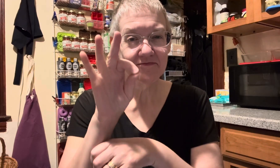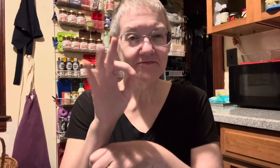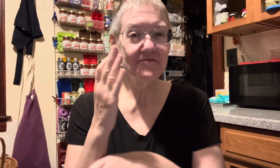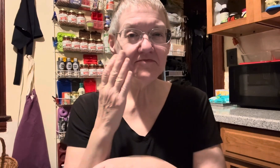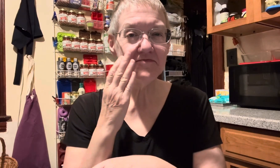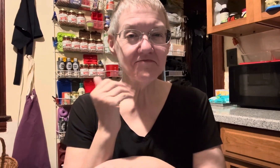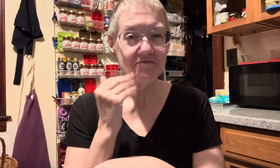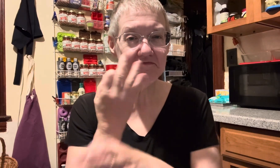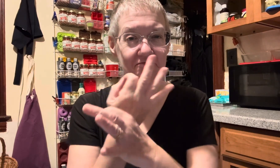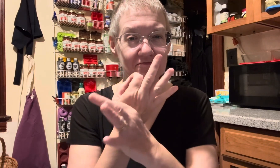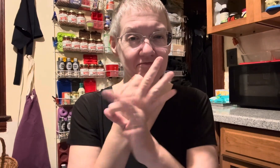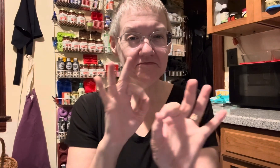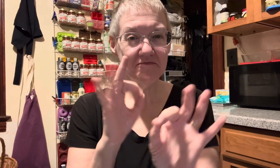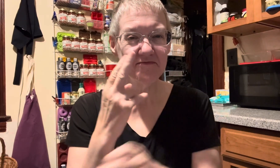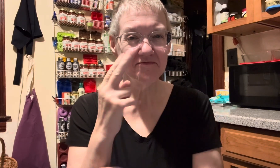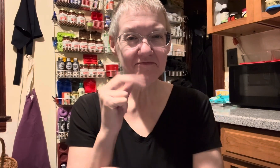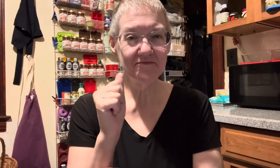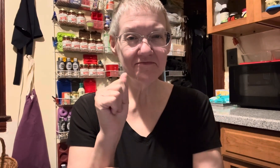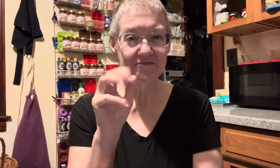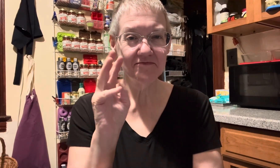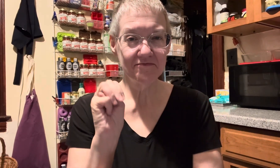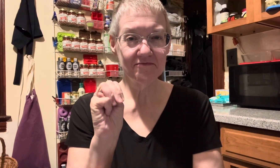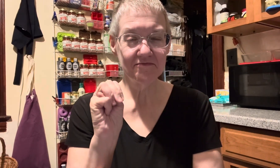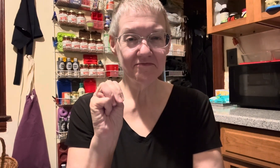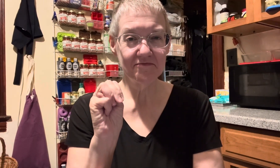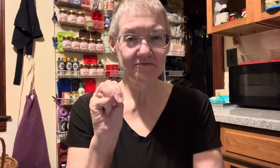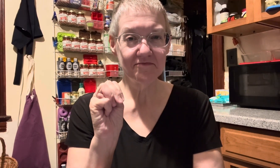It's hard to find sugar-free ham.